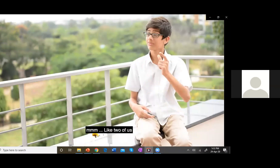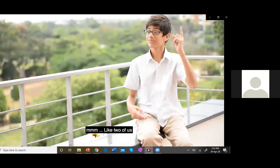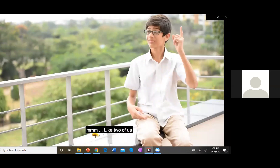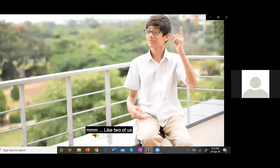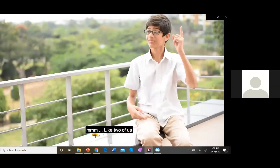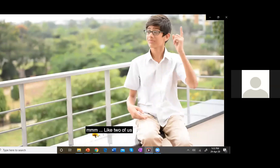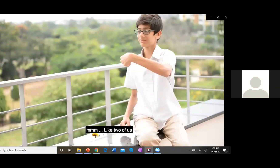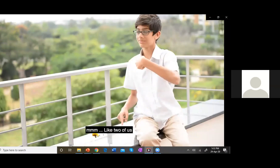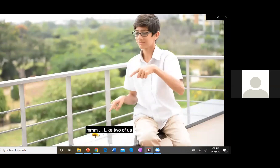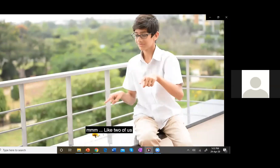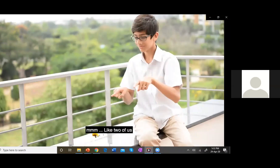Two of us.